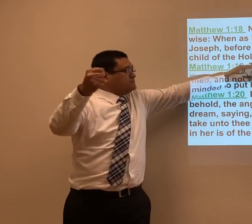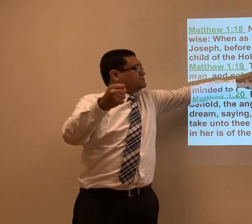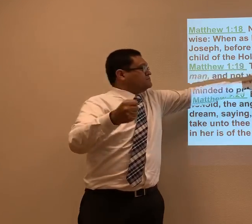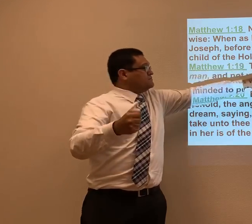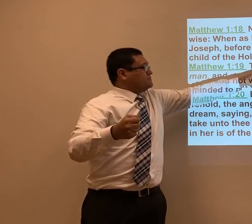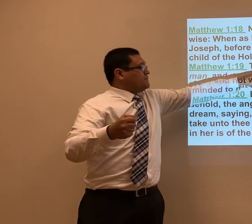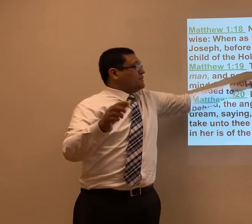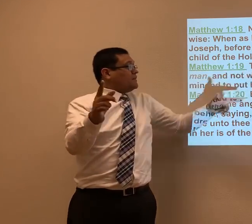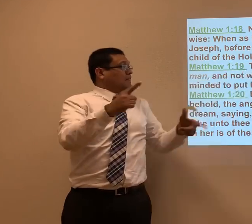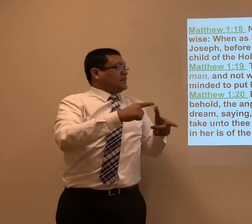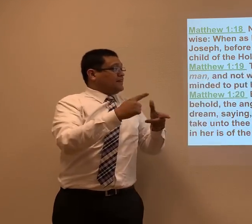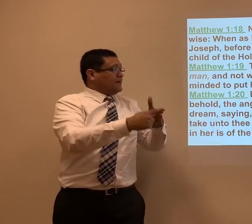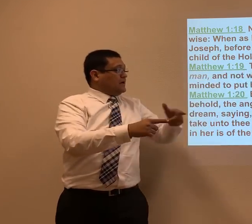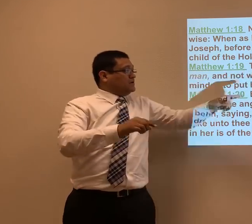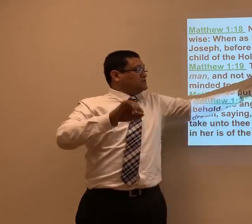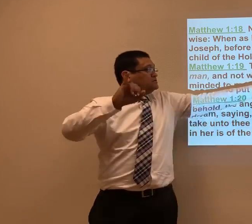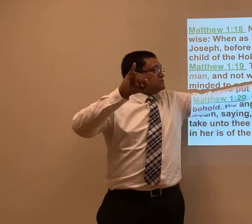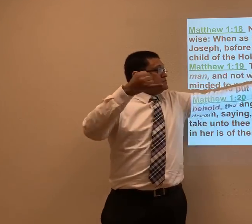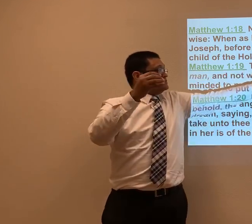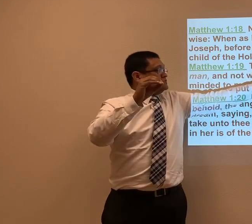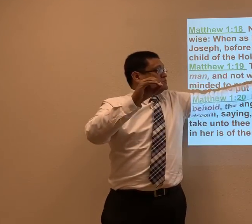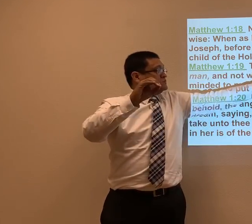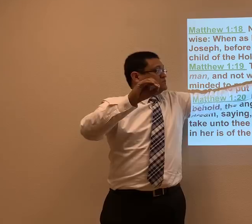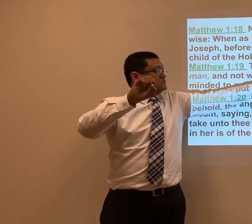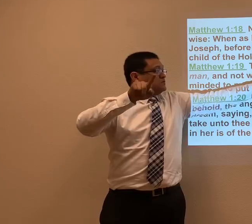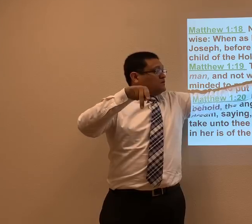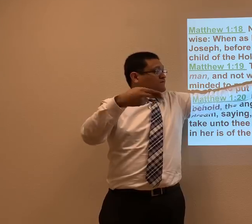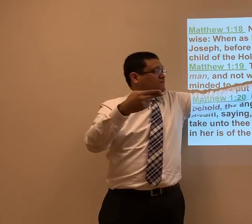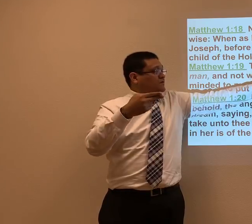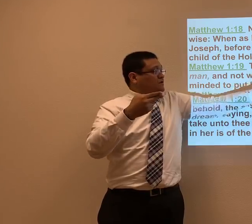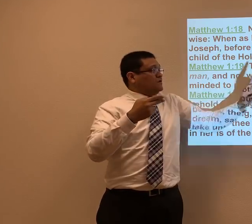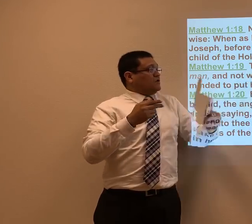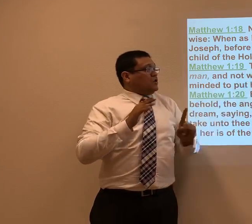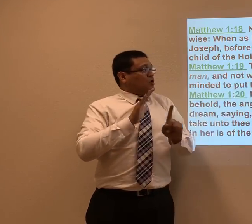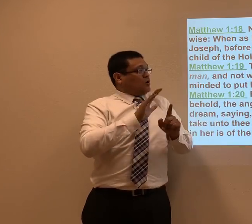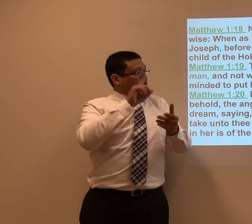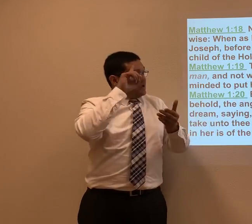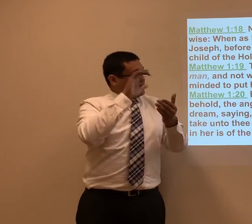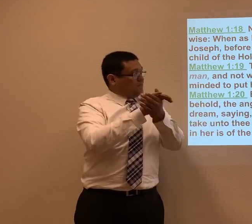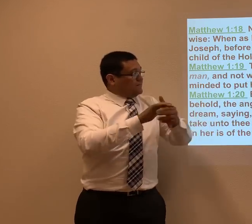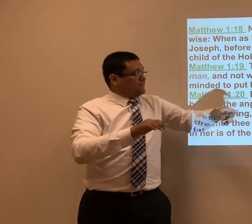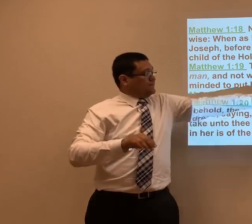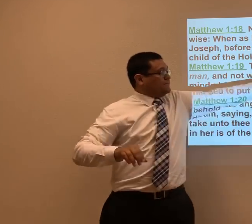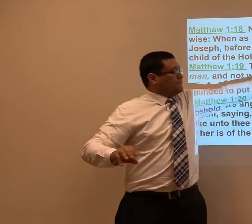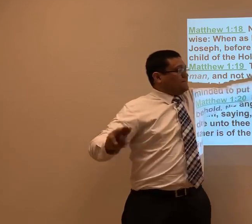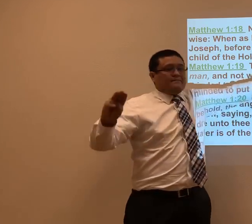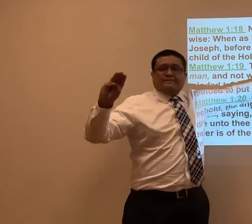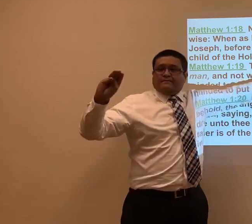So notice this, we'll go back to that in a minute. And verse 19 says, then Joseph, her husband,